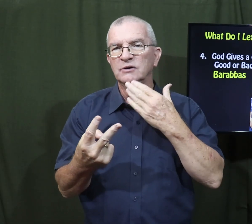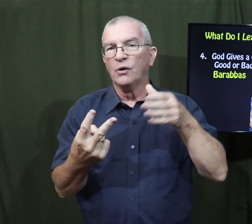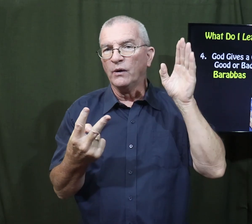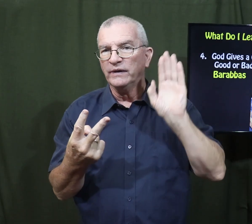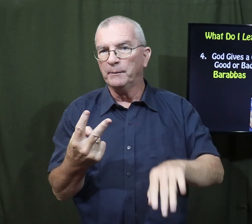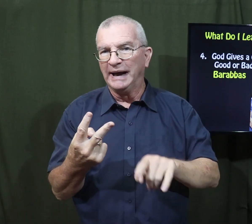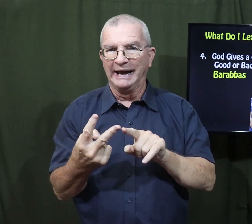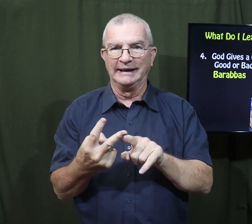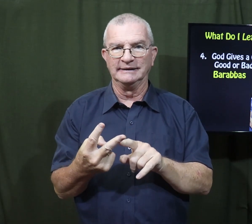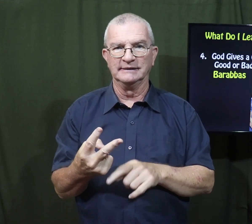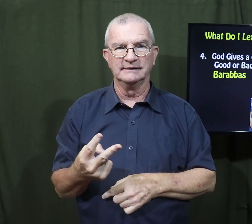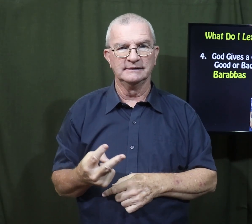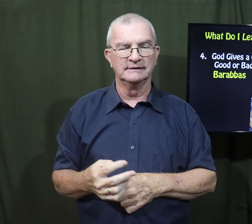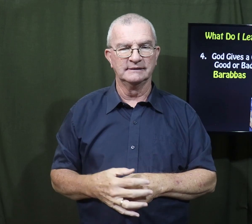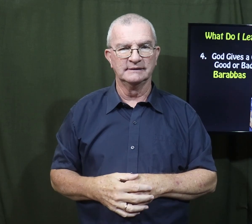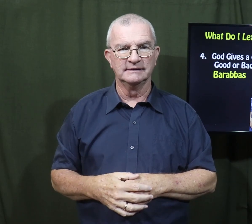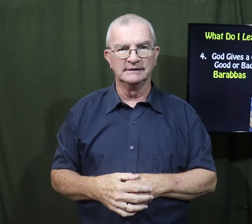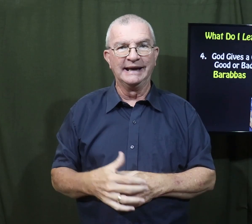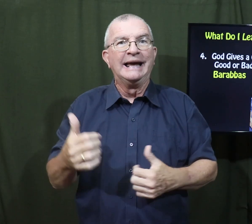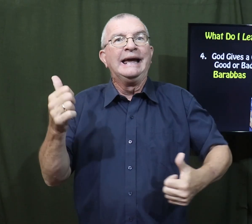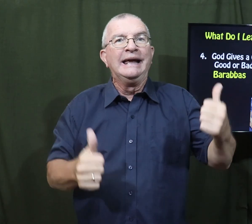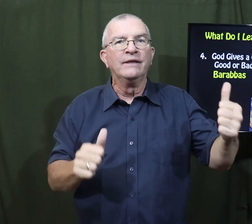Good or bad.